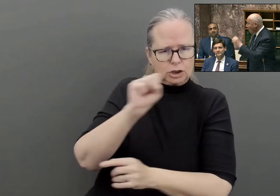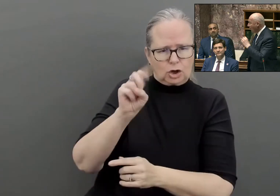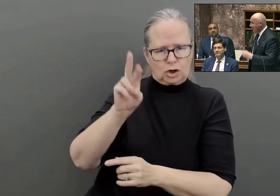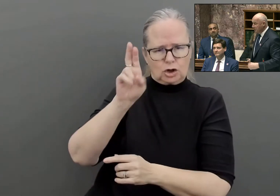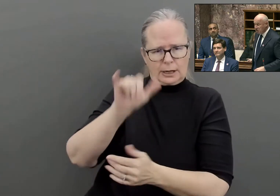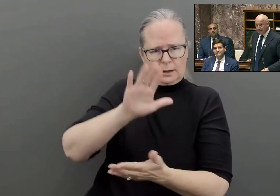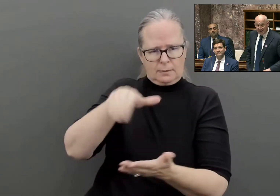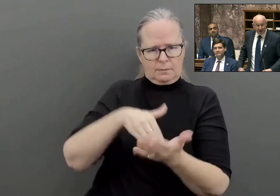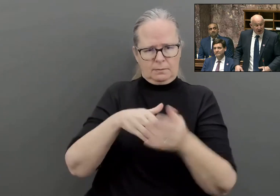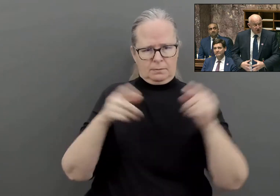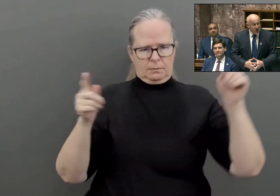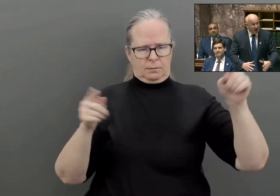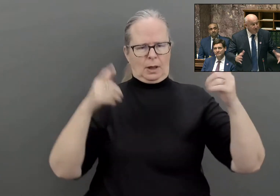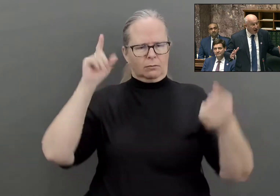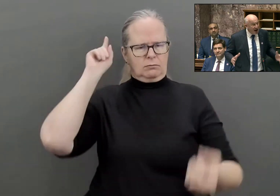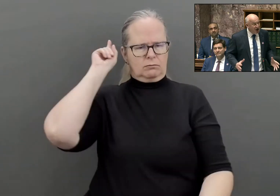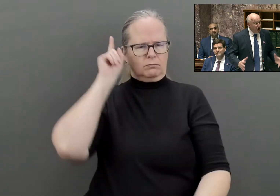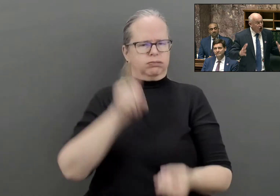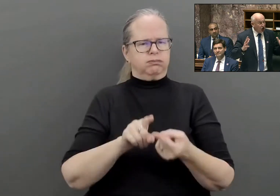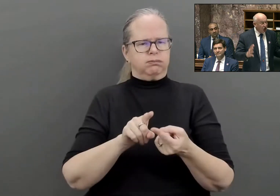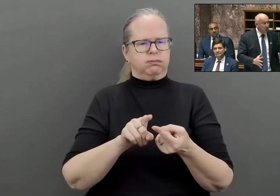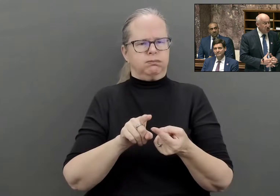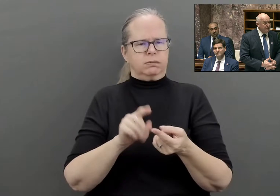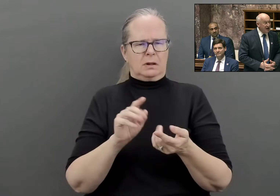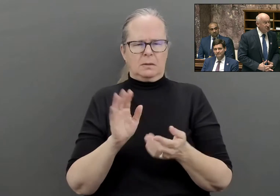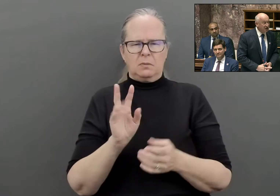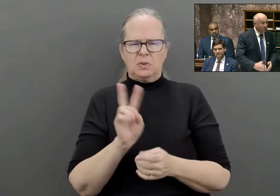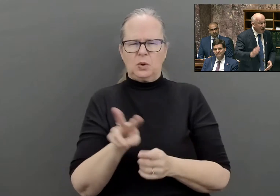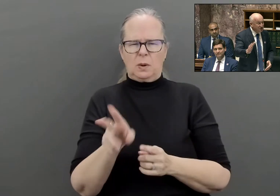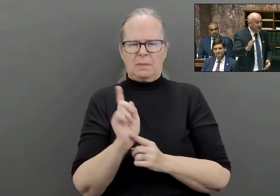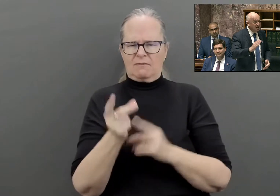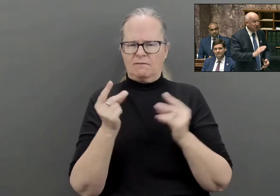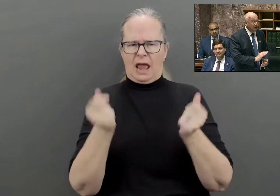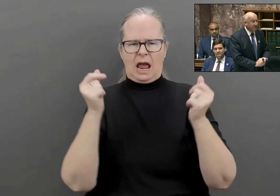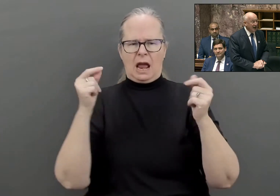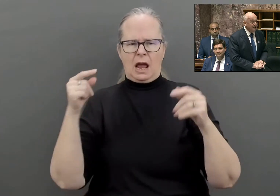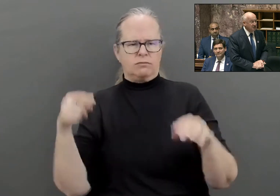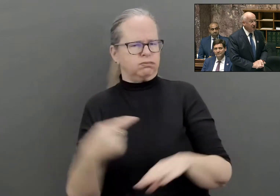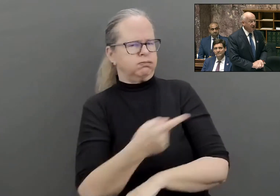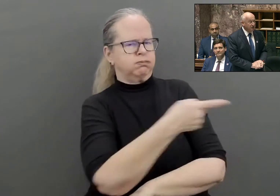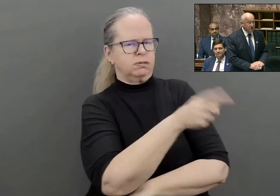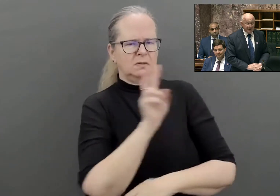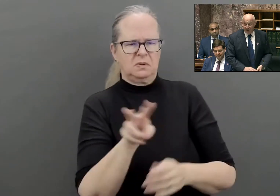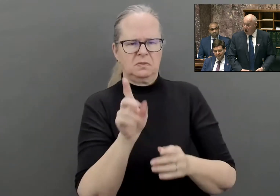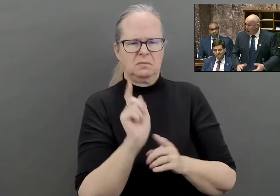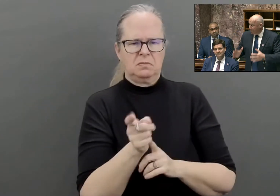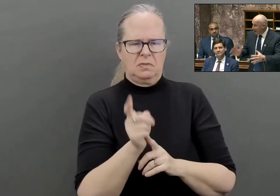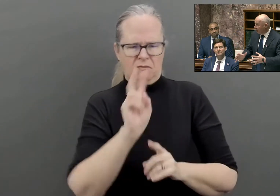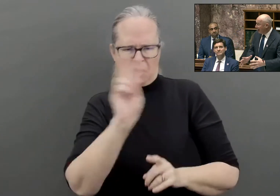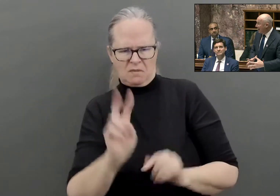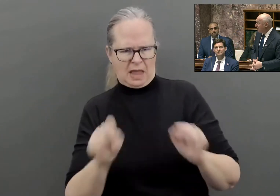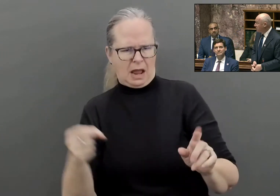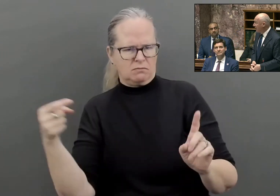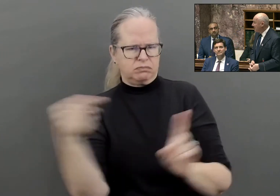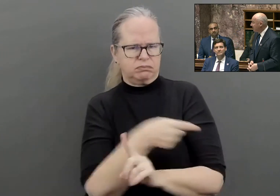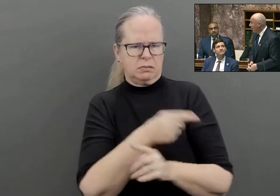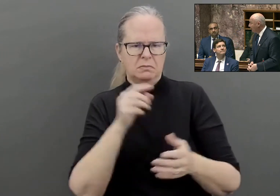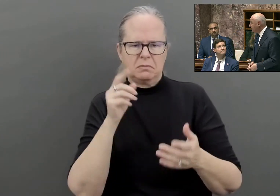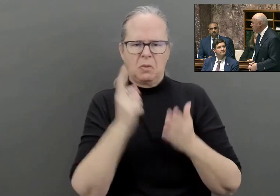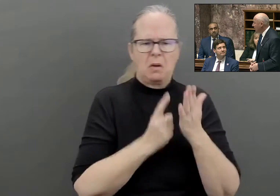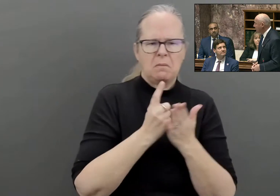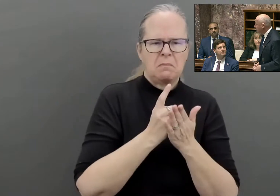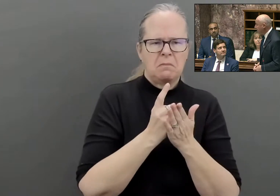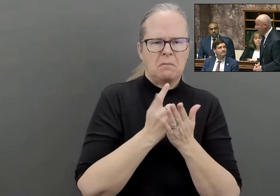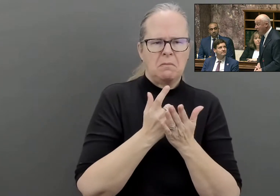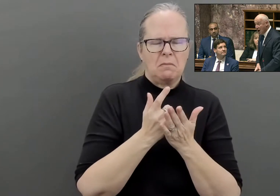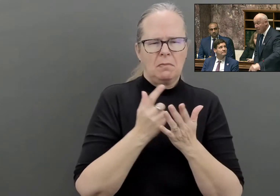an hour, Honourable Speaker, stimulating huge amounts of residential development, Honourable Speaker, people having transit